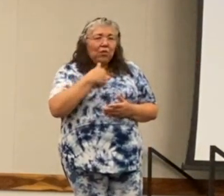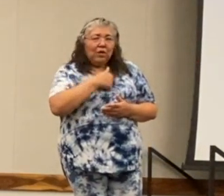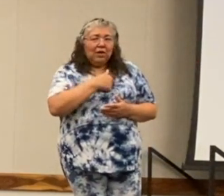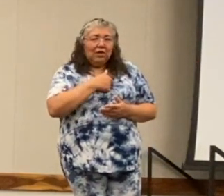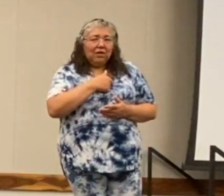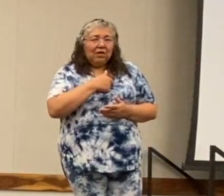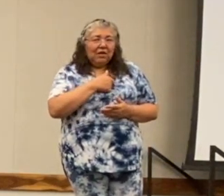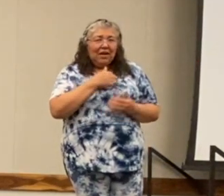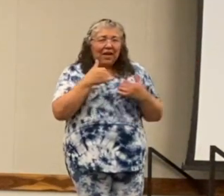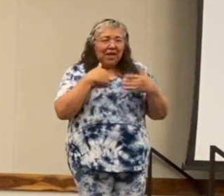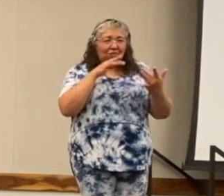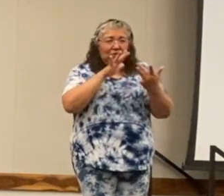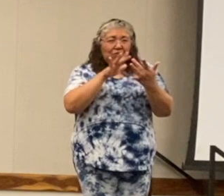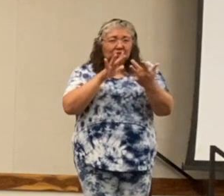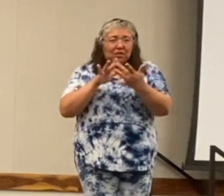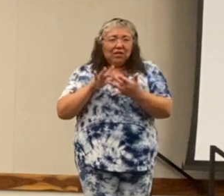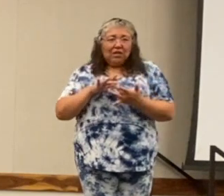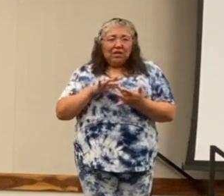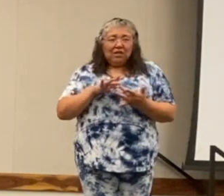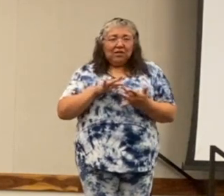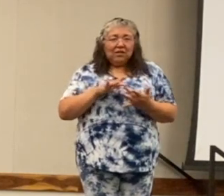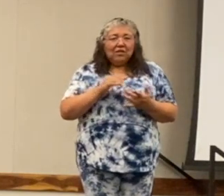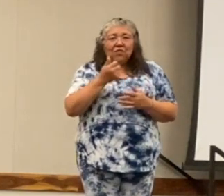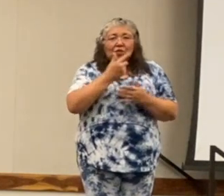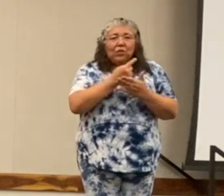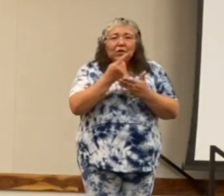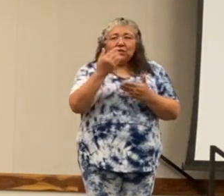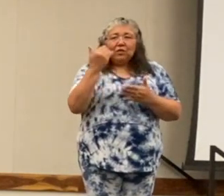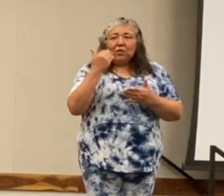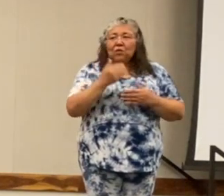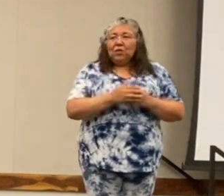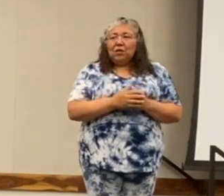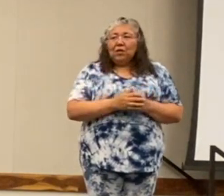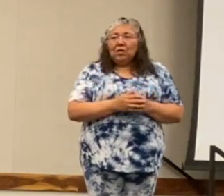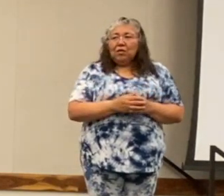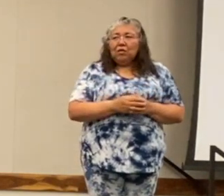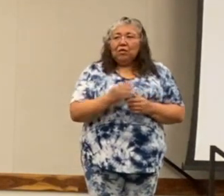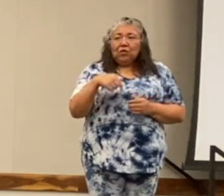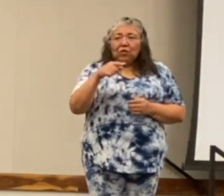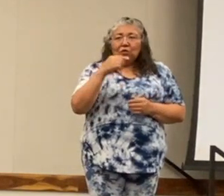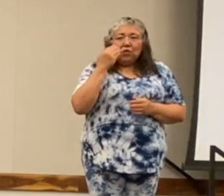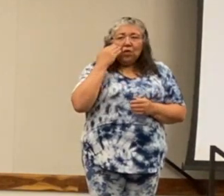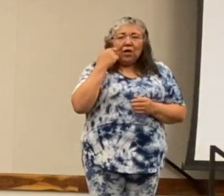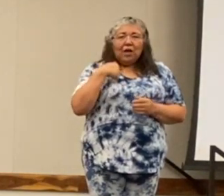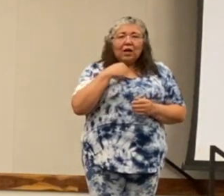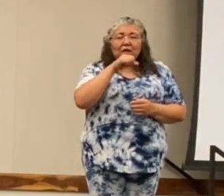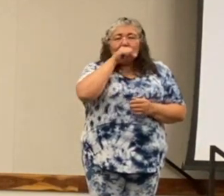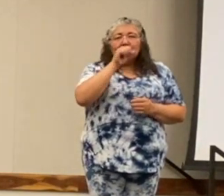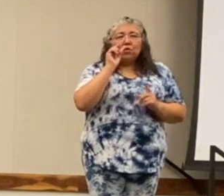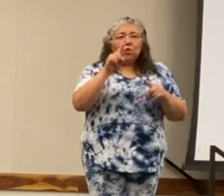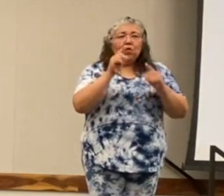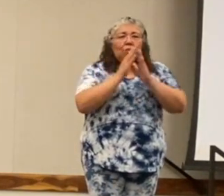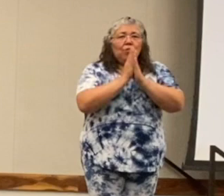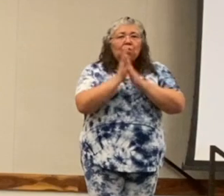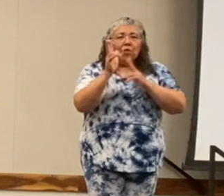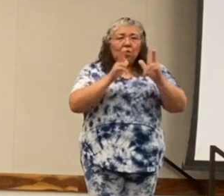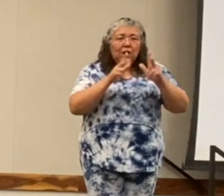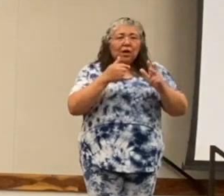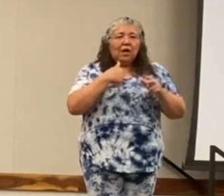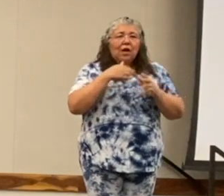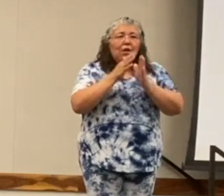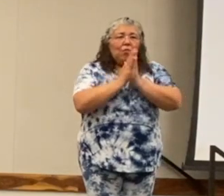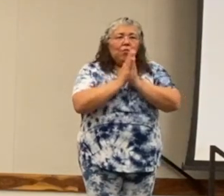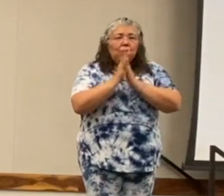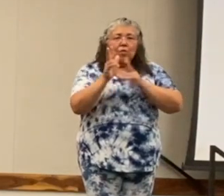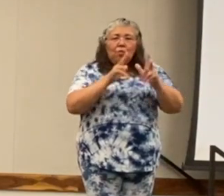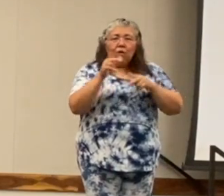Would we have those contacts? A couple weeks ago, you all know that I like to go prayer walk. I like to prayer walk